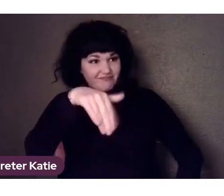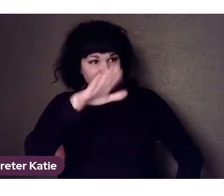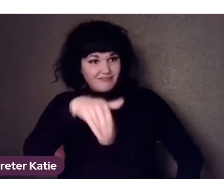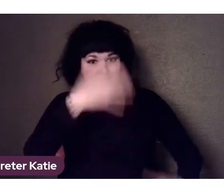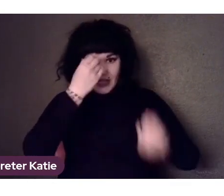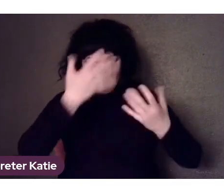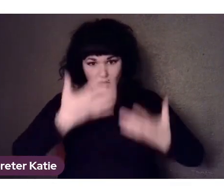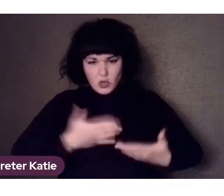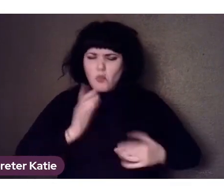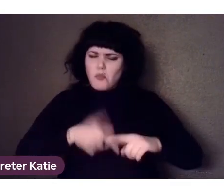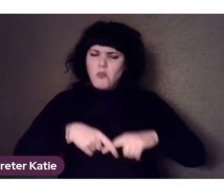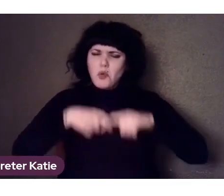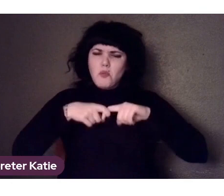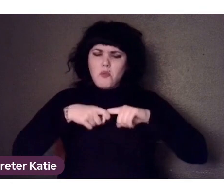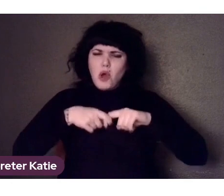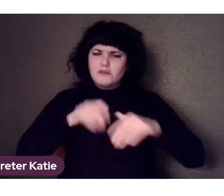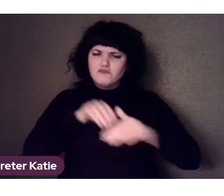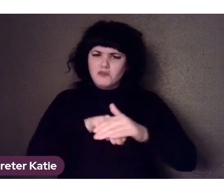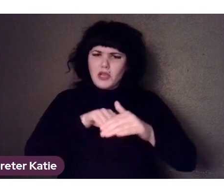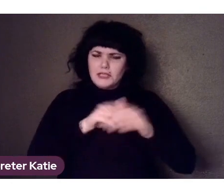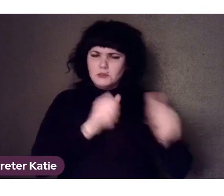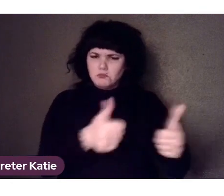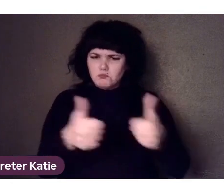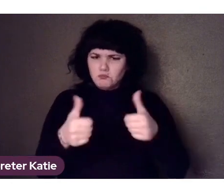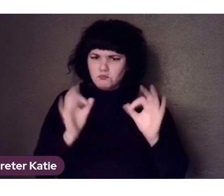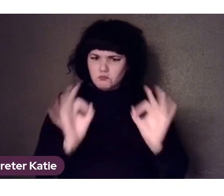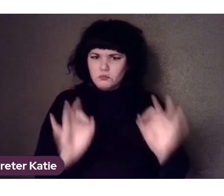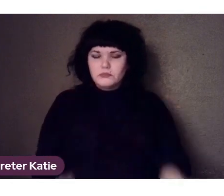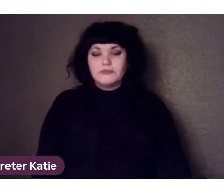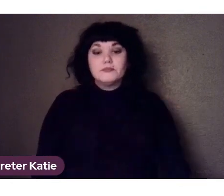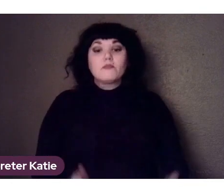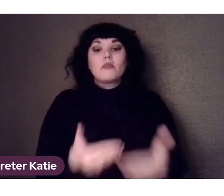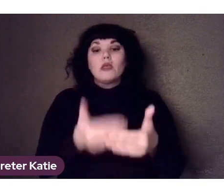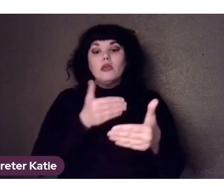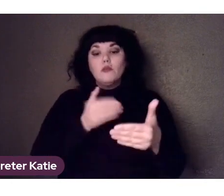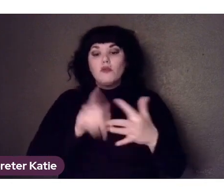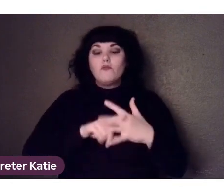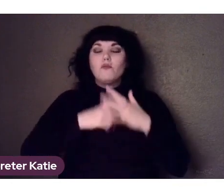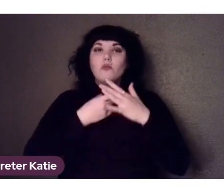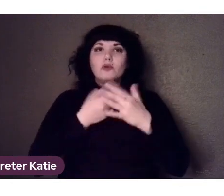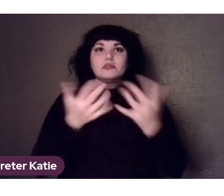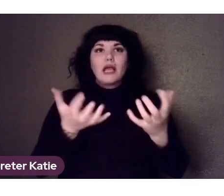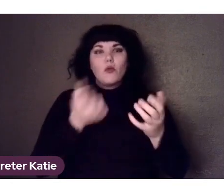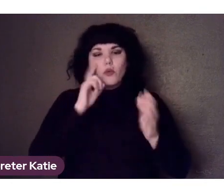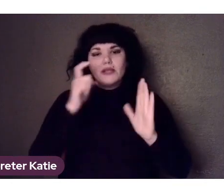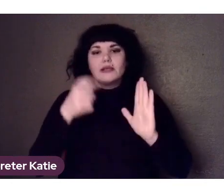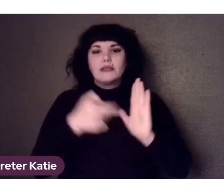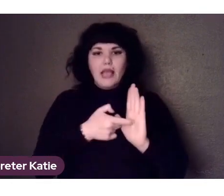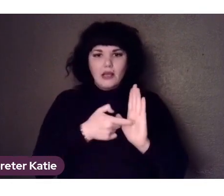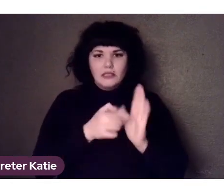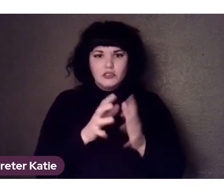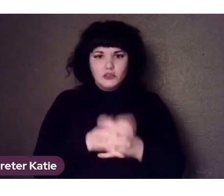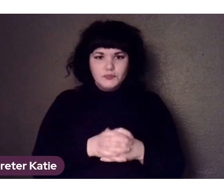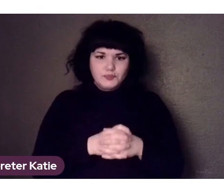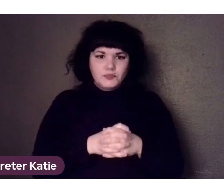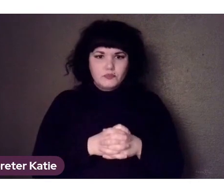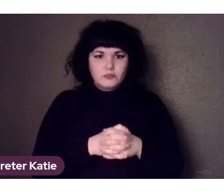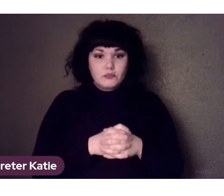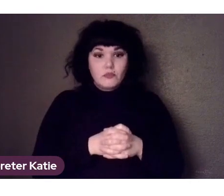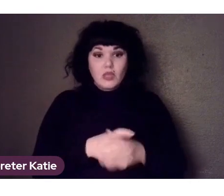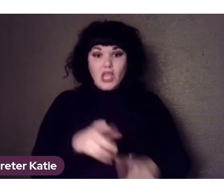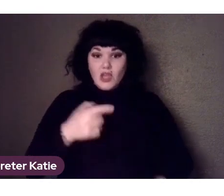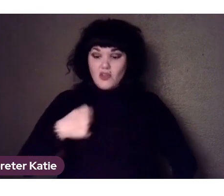Not a problem at all. So before we get started, I just want to acknowledge that we occupy